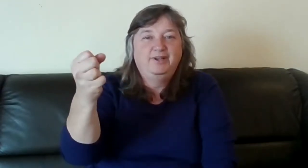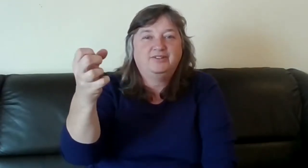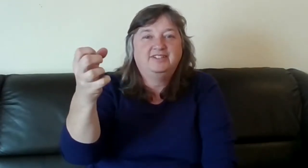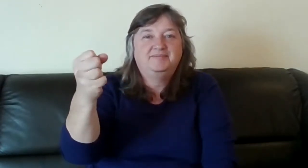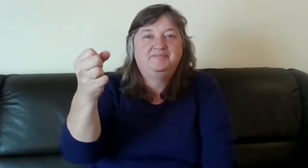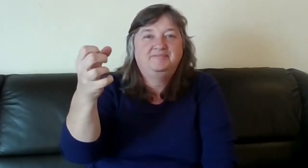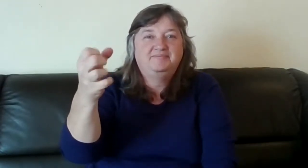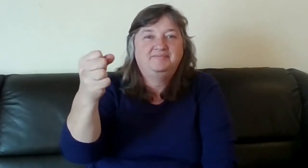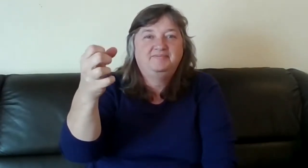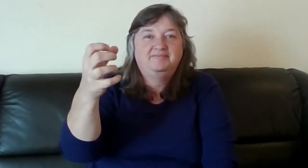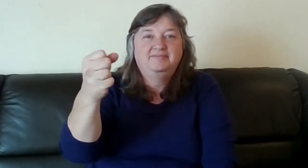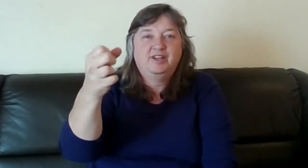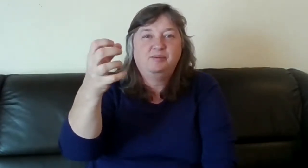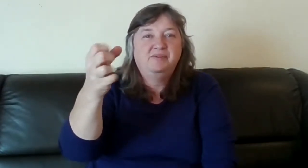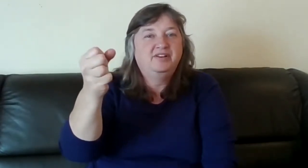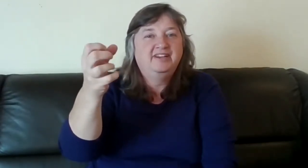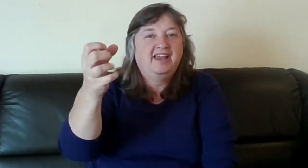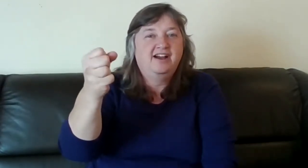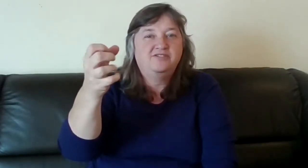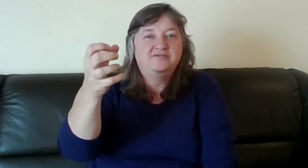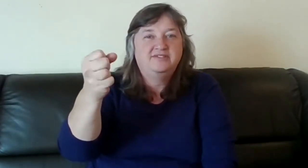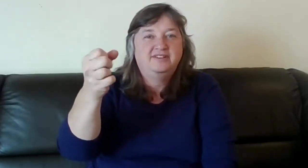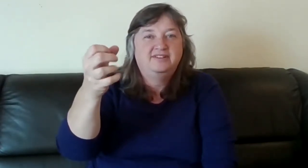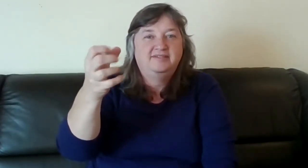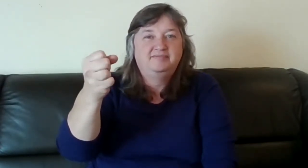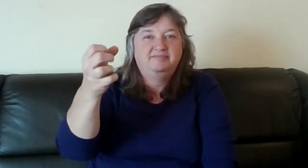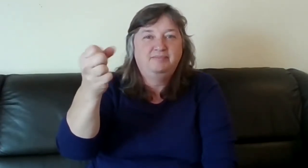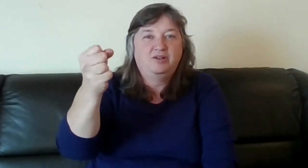milk, like you're milking a cow, milk.